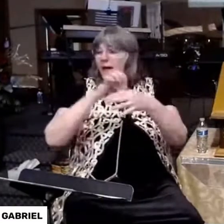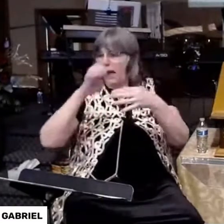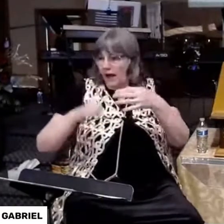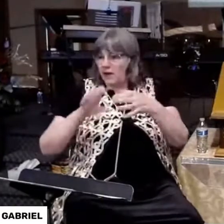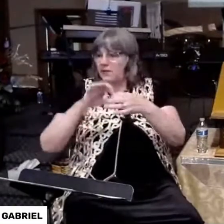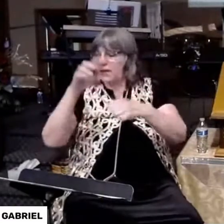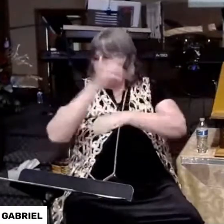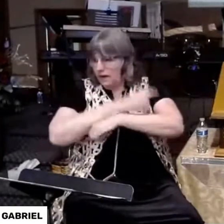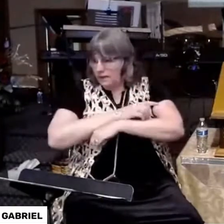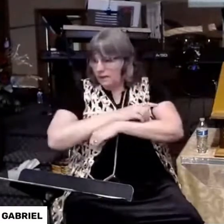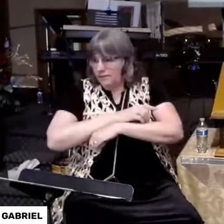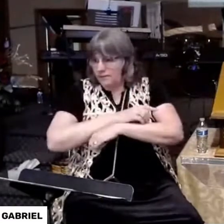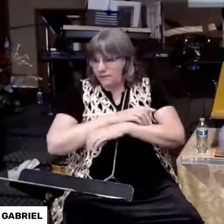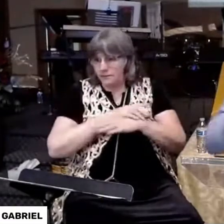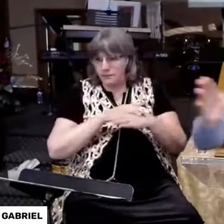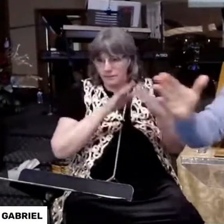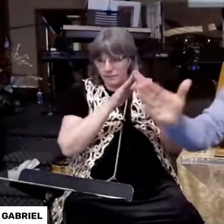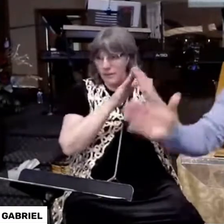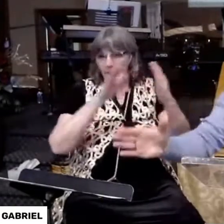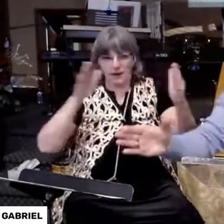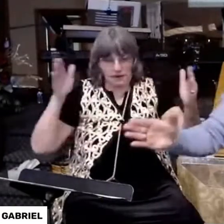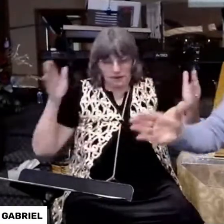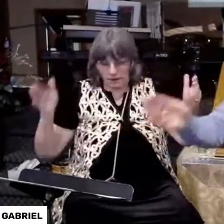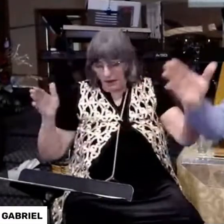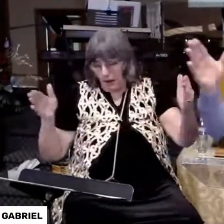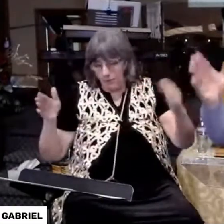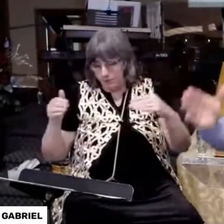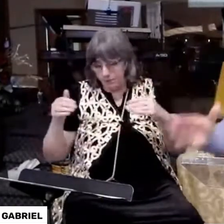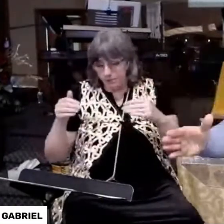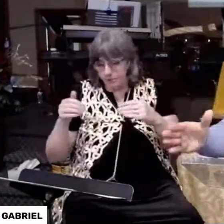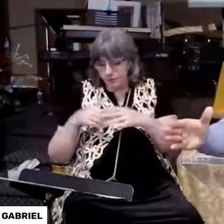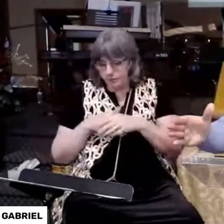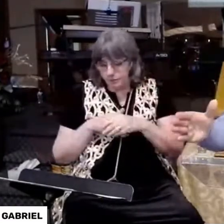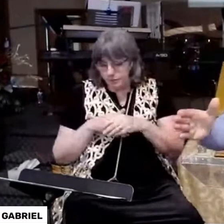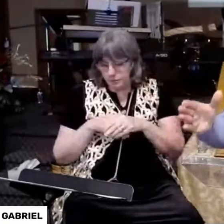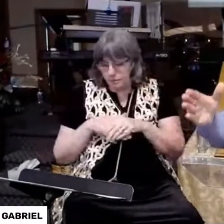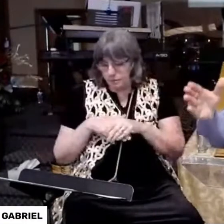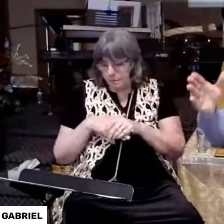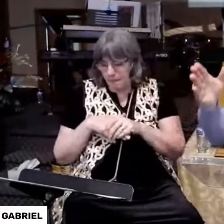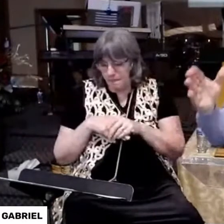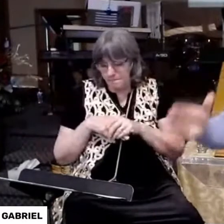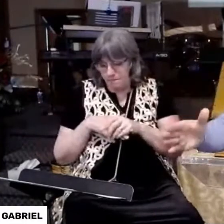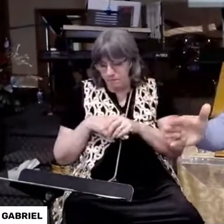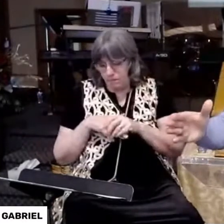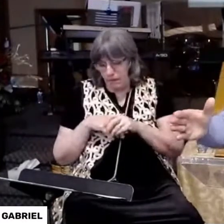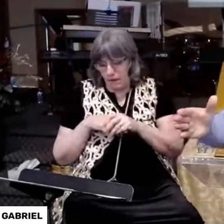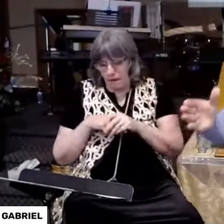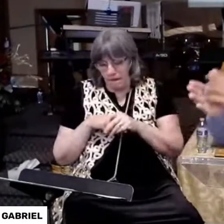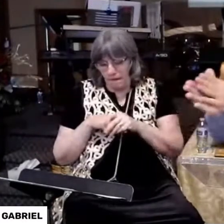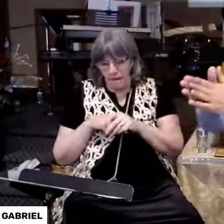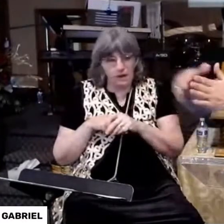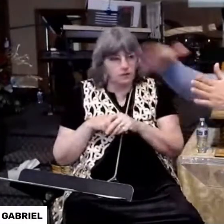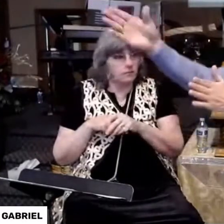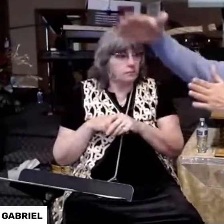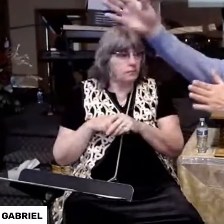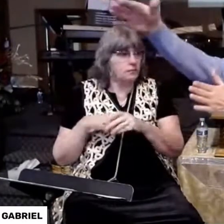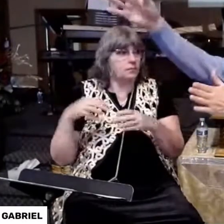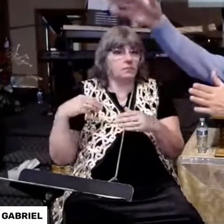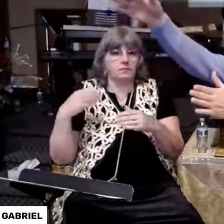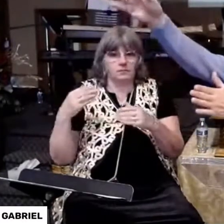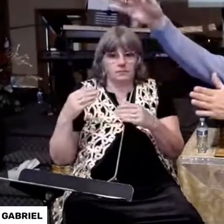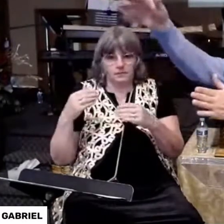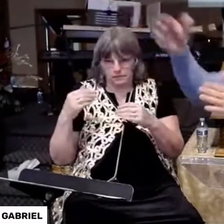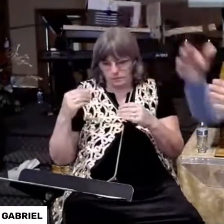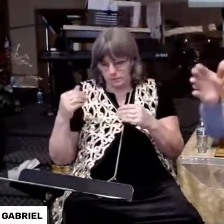end of days era continues until today, when the end time. The end of days, the latter days, that will